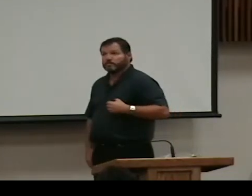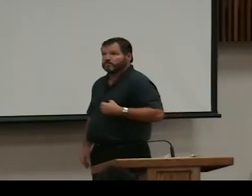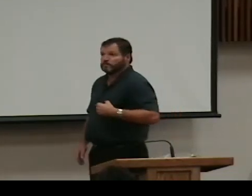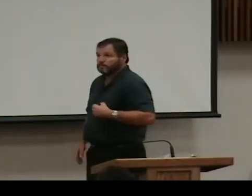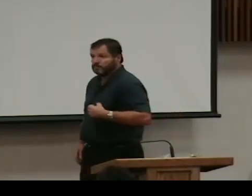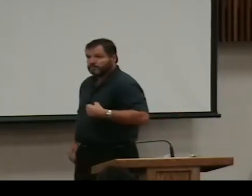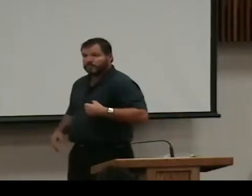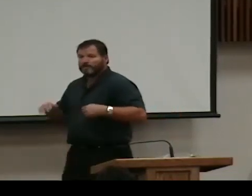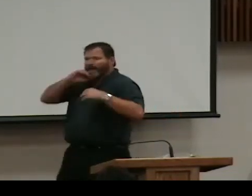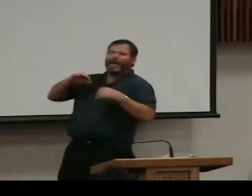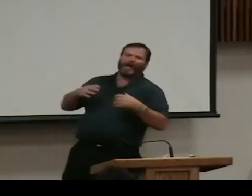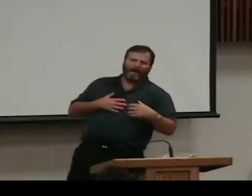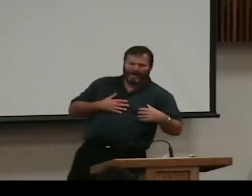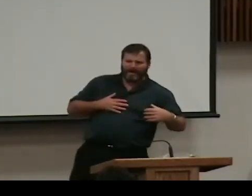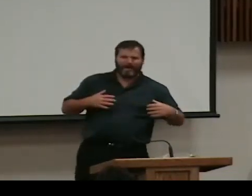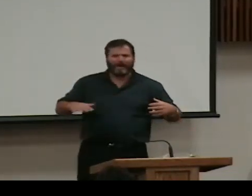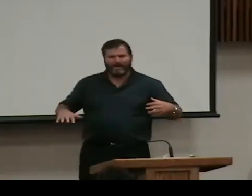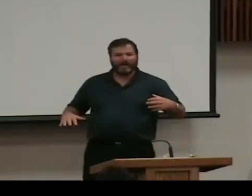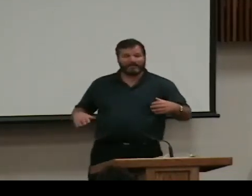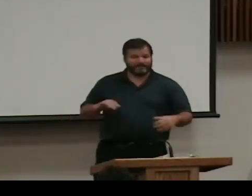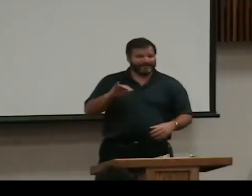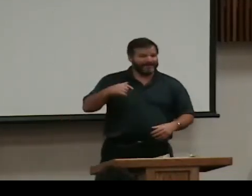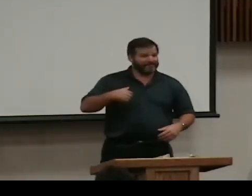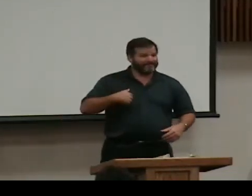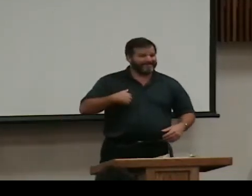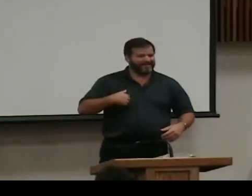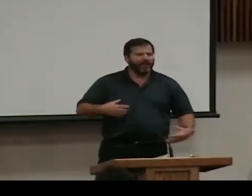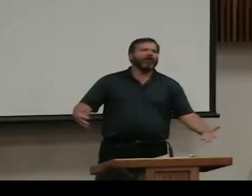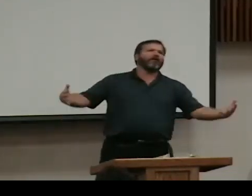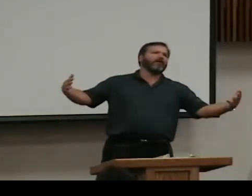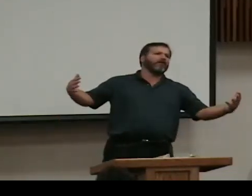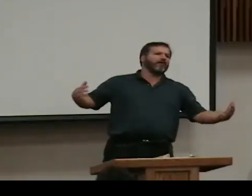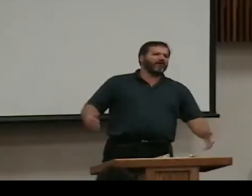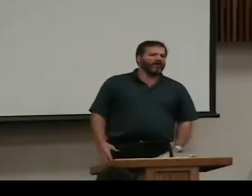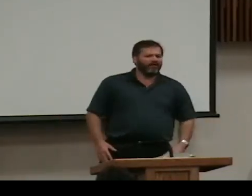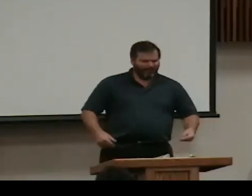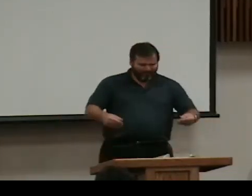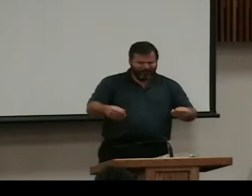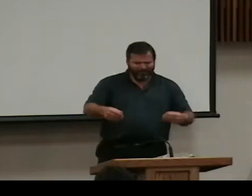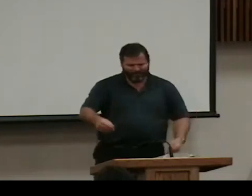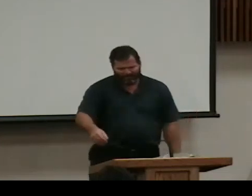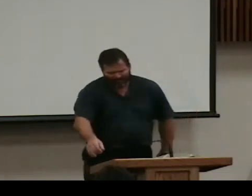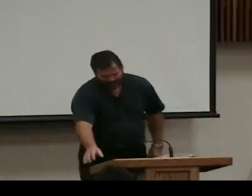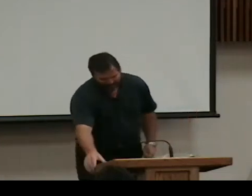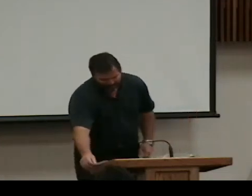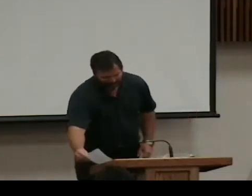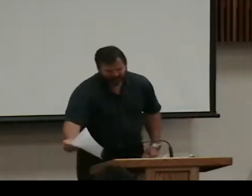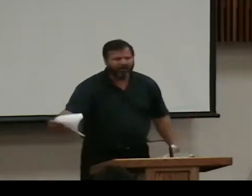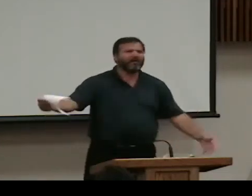Baby Christians. Oh, ow. They get hit. Is that me? Oh, I don't want to be that. No.